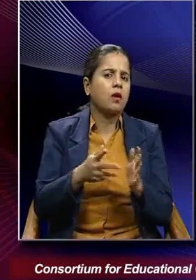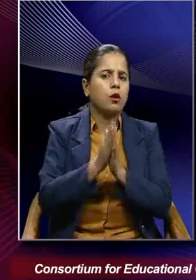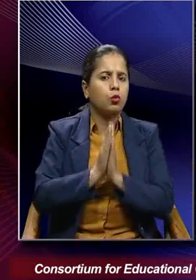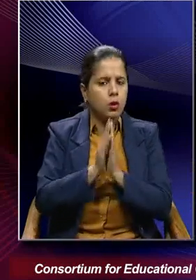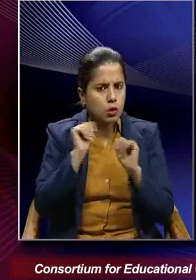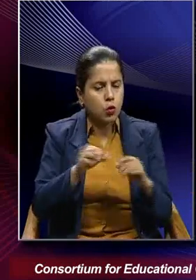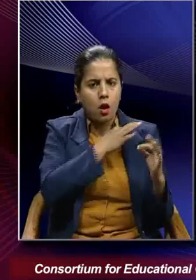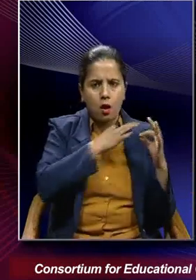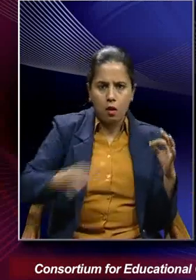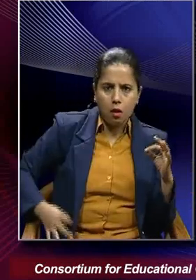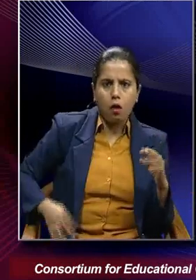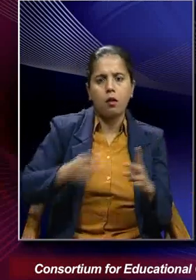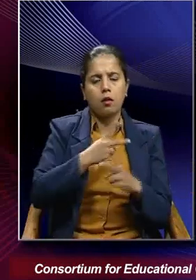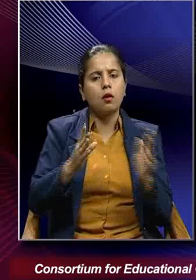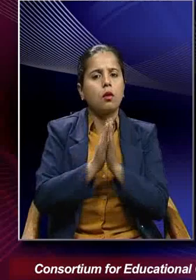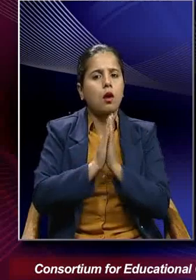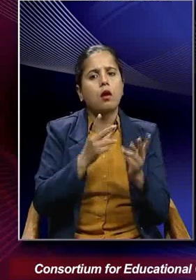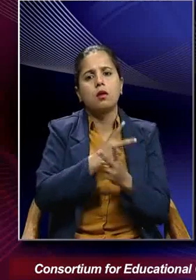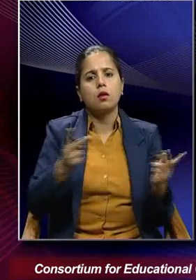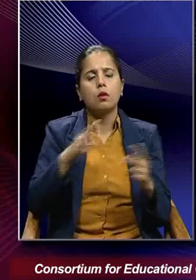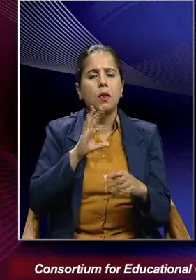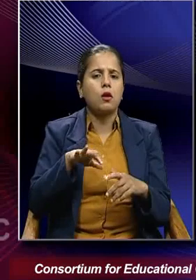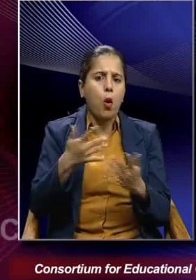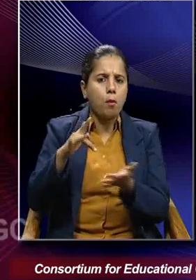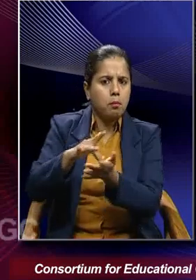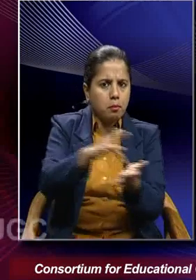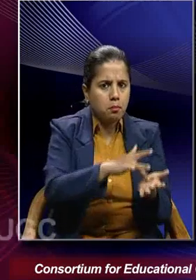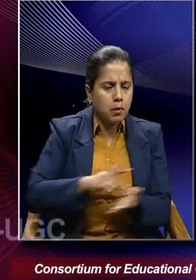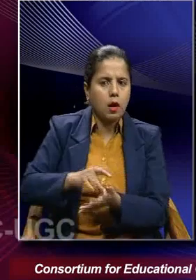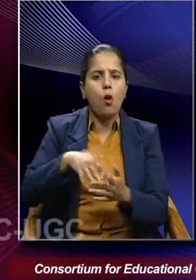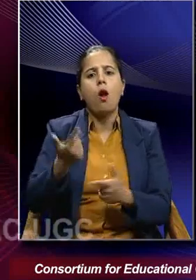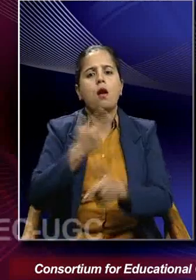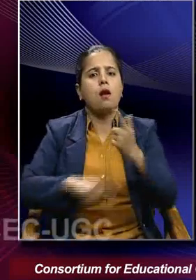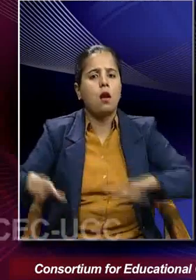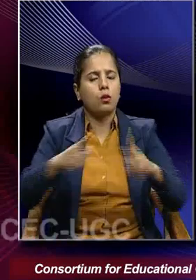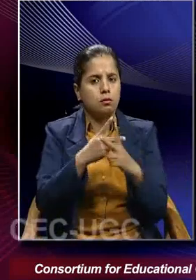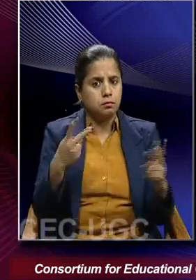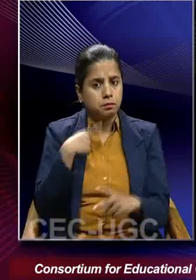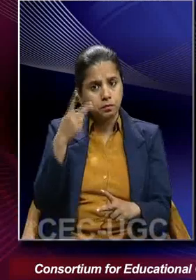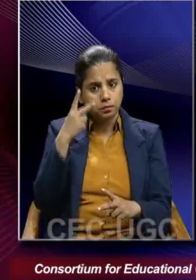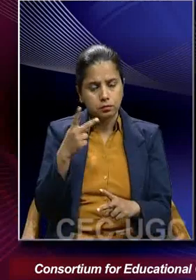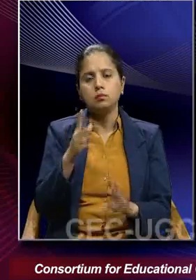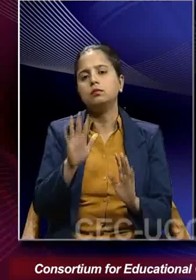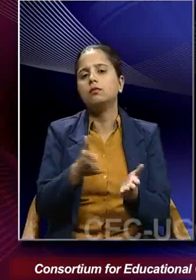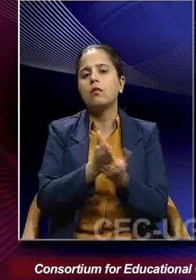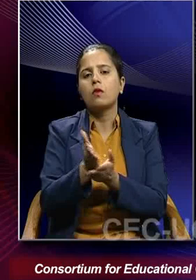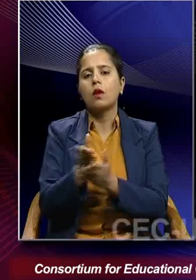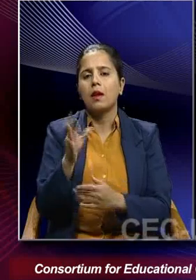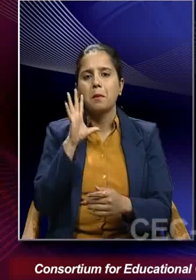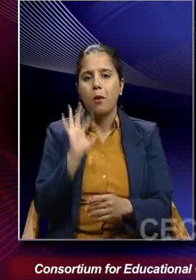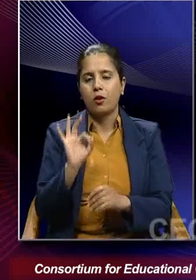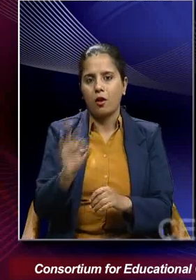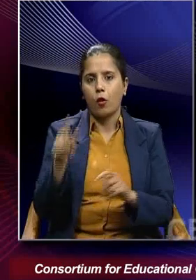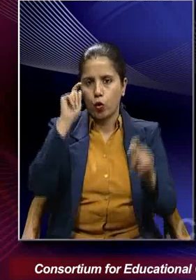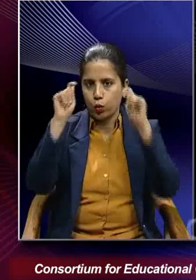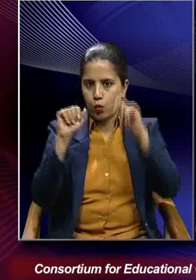caste or religion or region or language for that matter, they are in a way play an important role in terms